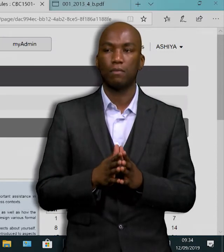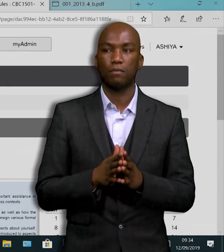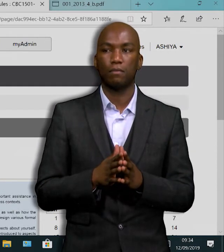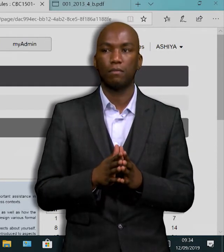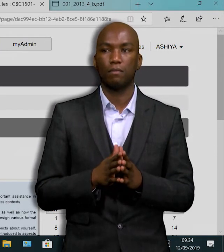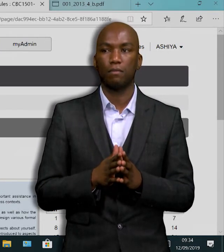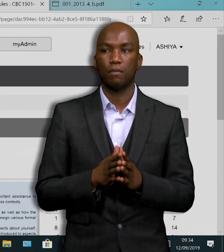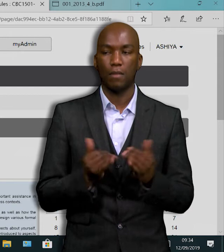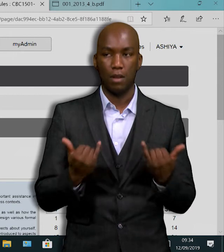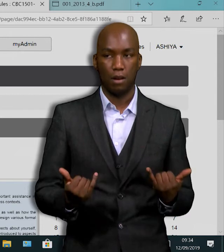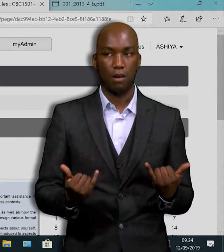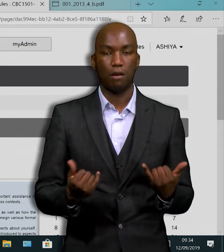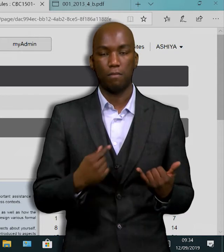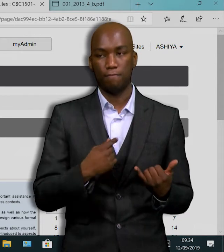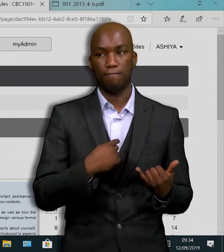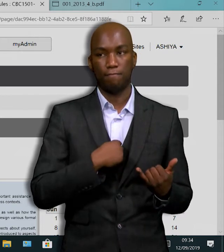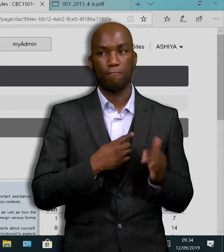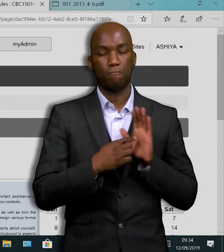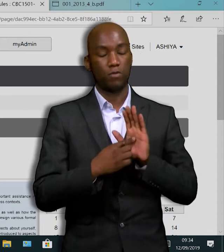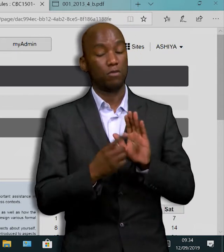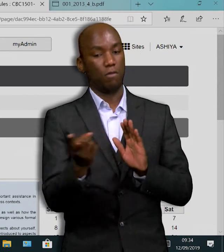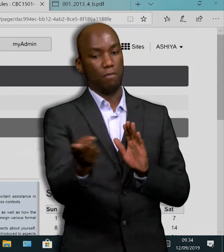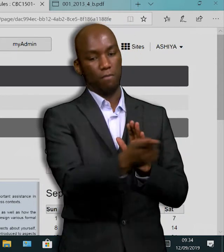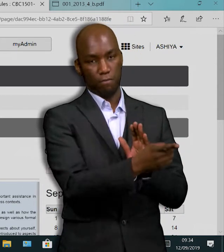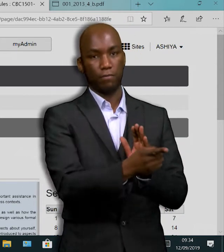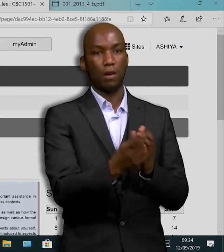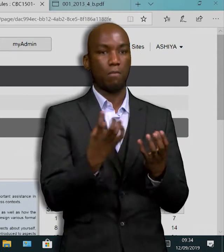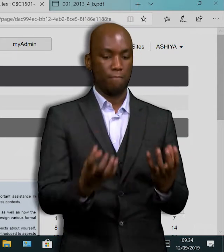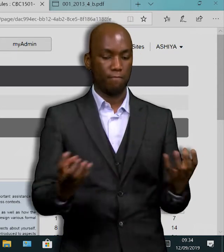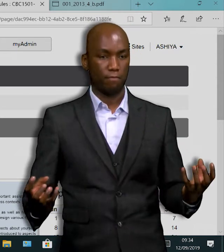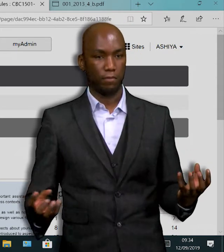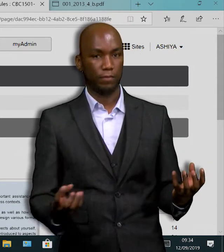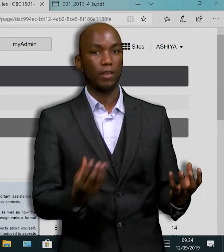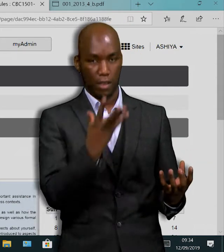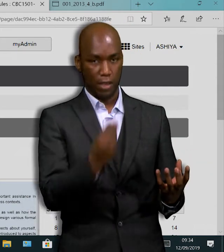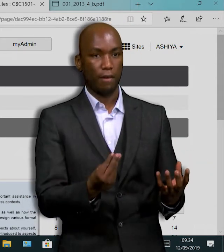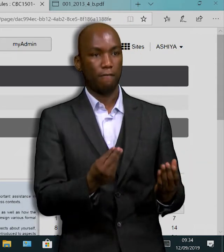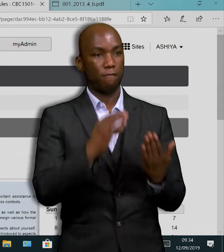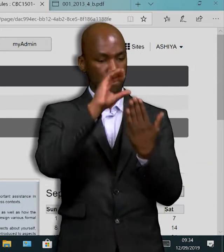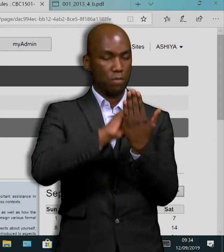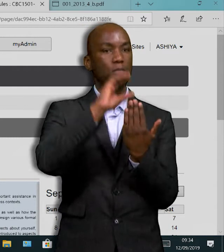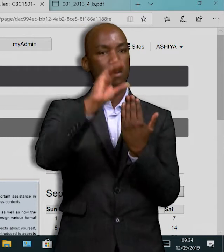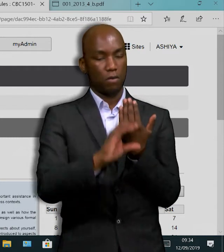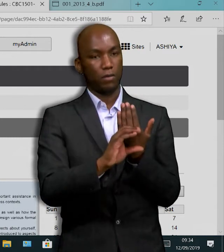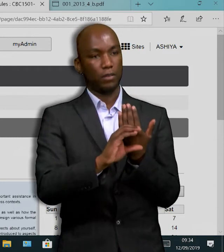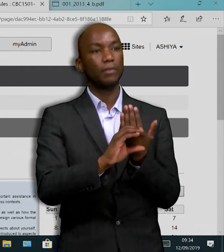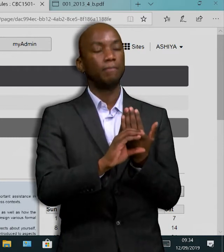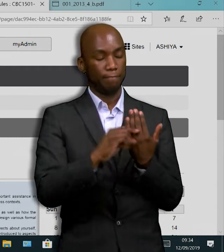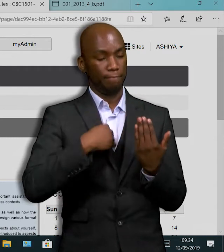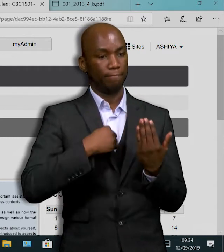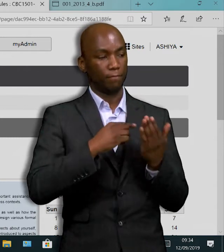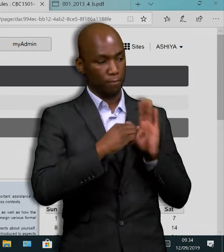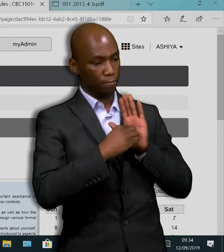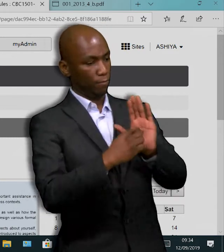Now, I will show you what resources you have for this course through a demonstration of myUnisa